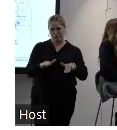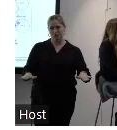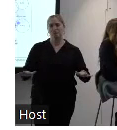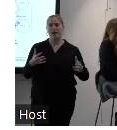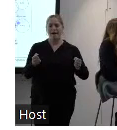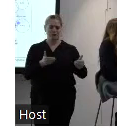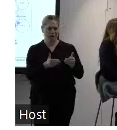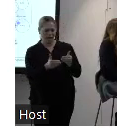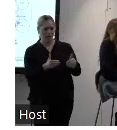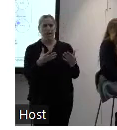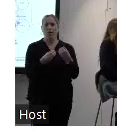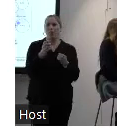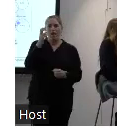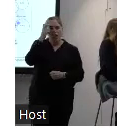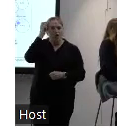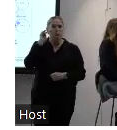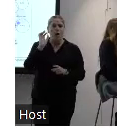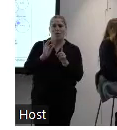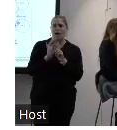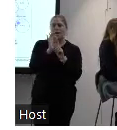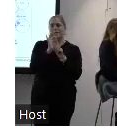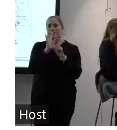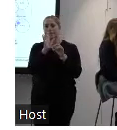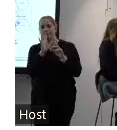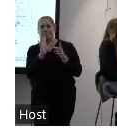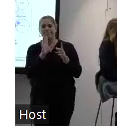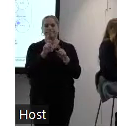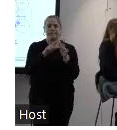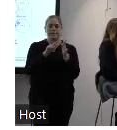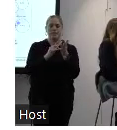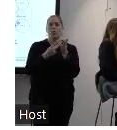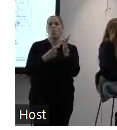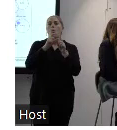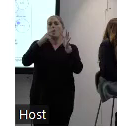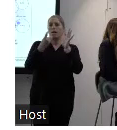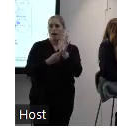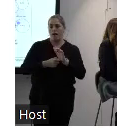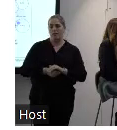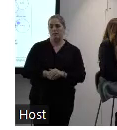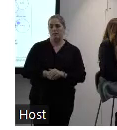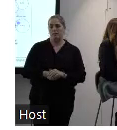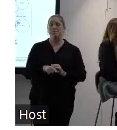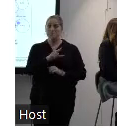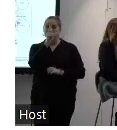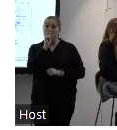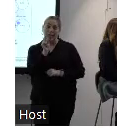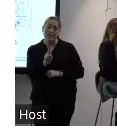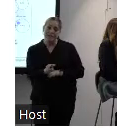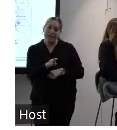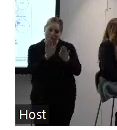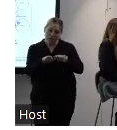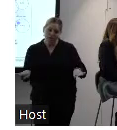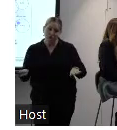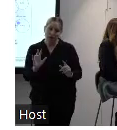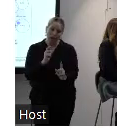with neurodevelopmental disorders. They're characterized by impairments in social communication,